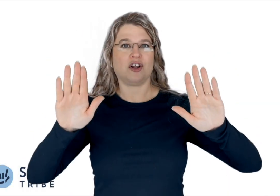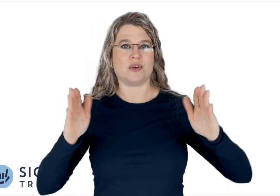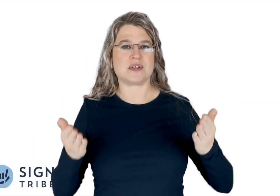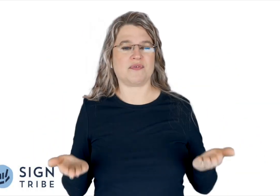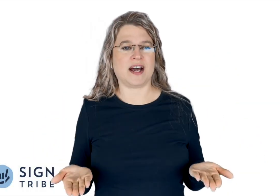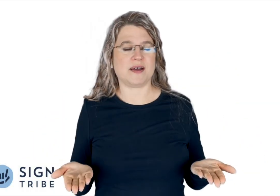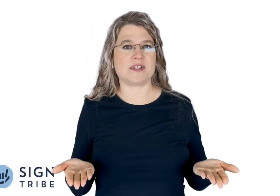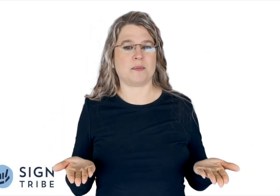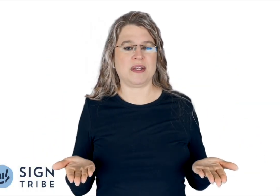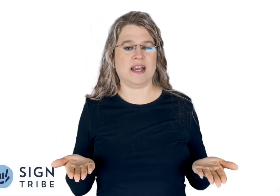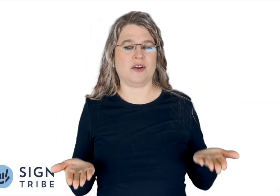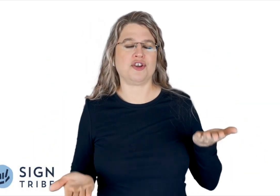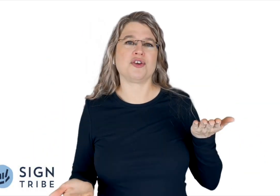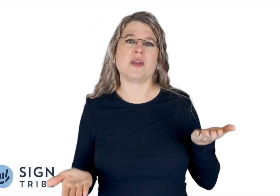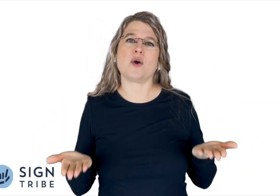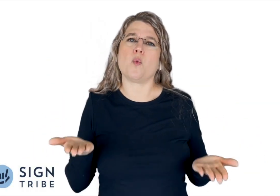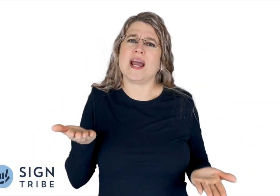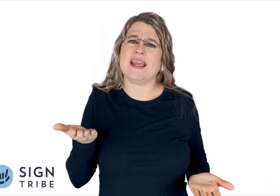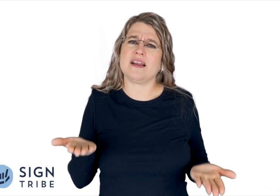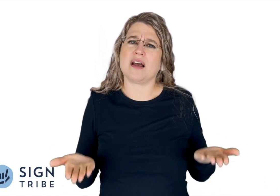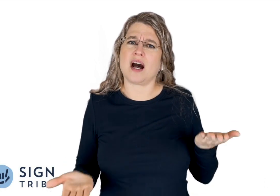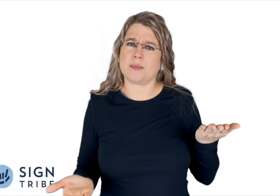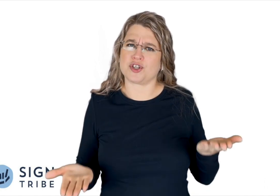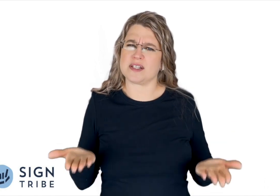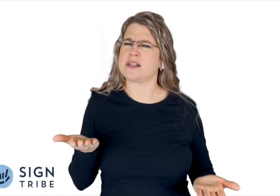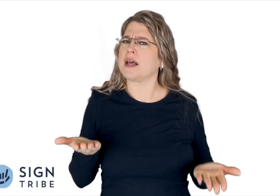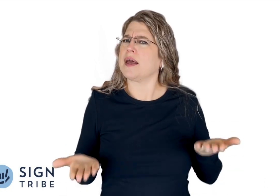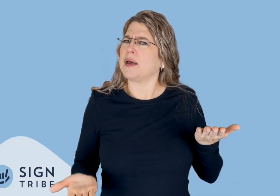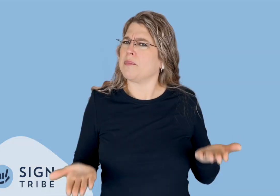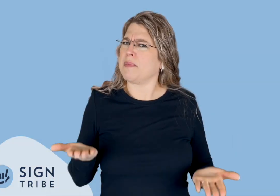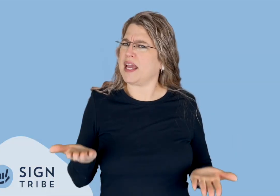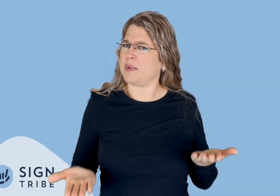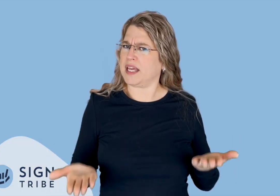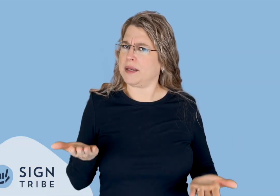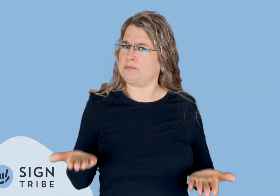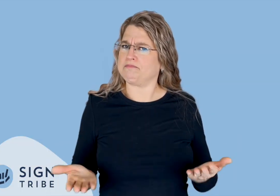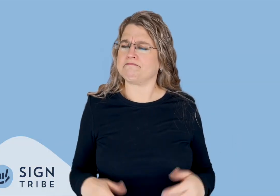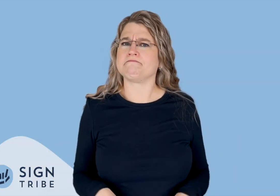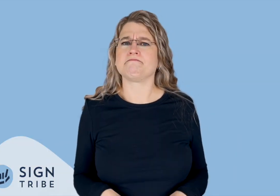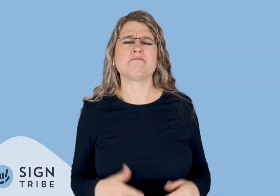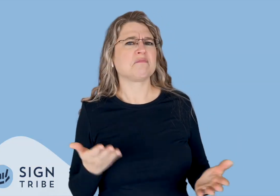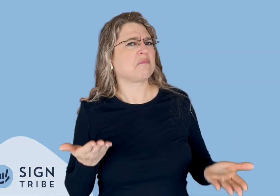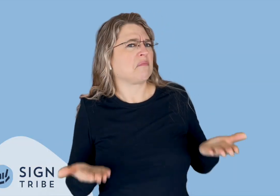closed fives up and down and you're like weighing the options. Maybe,